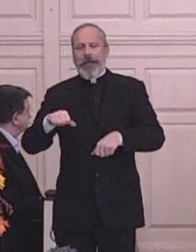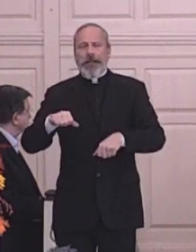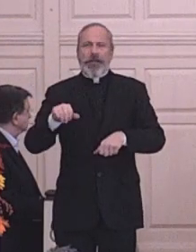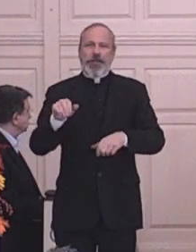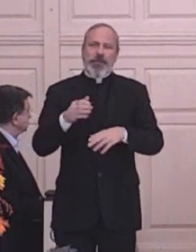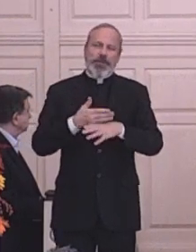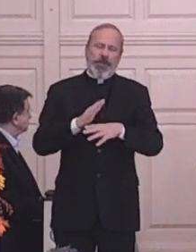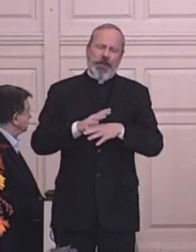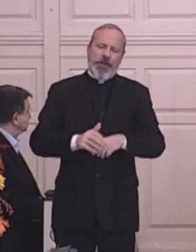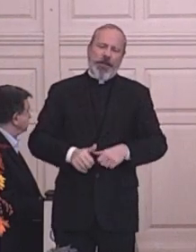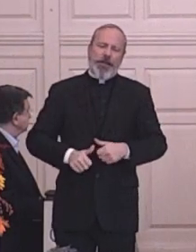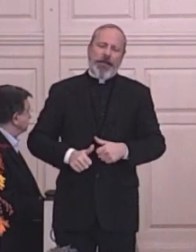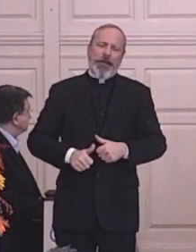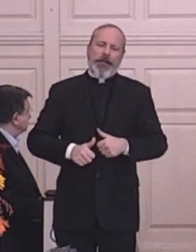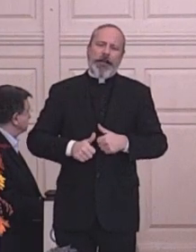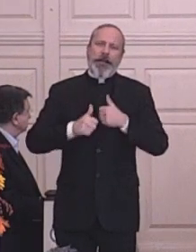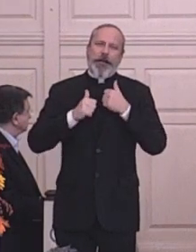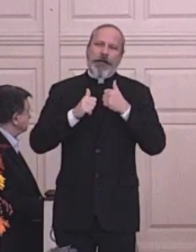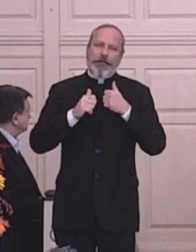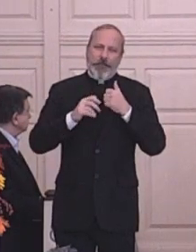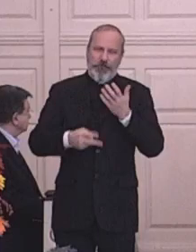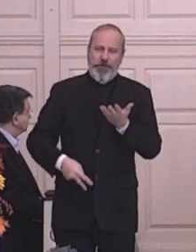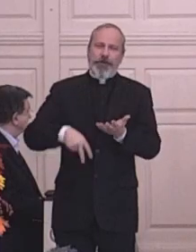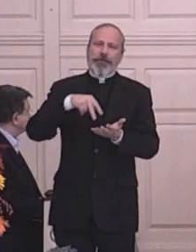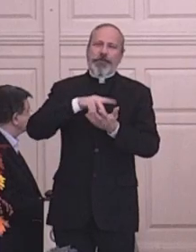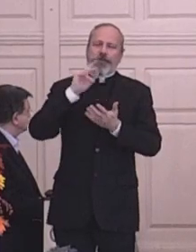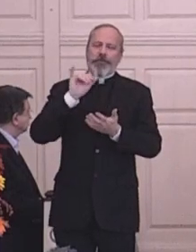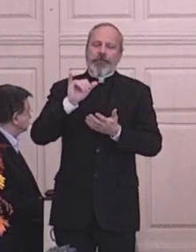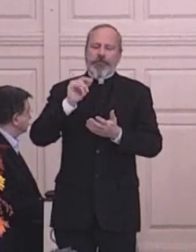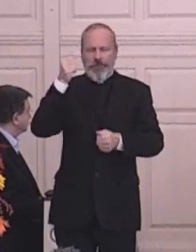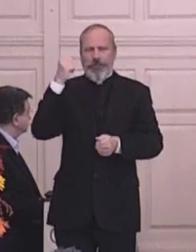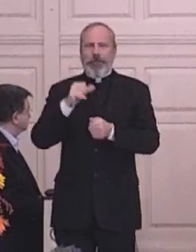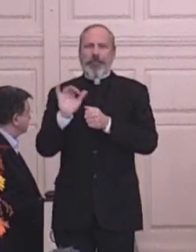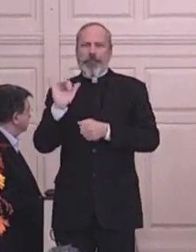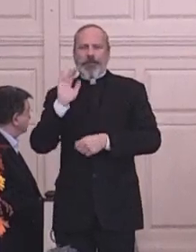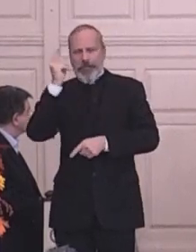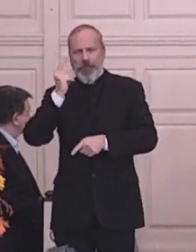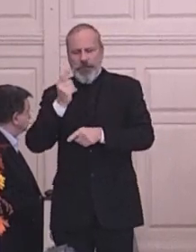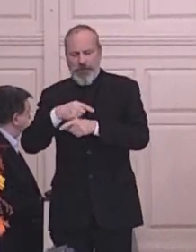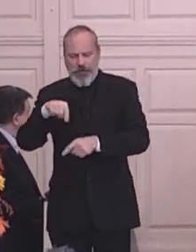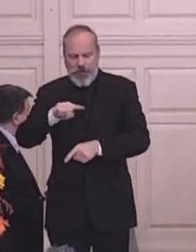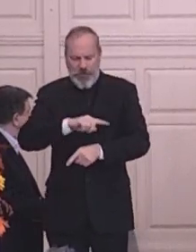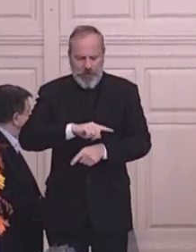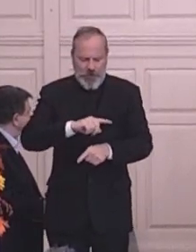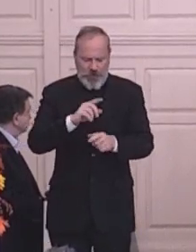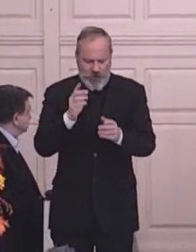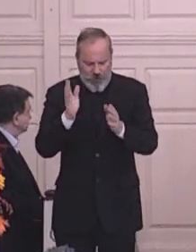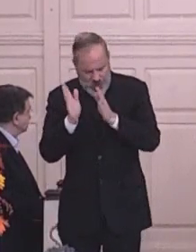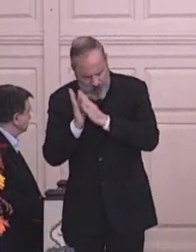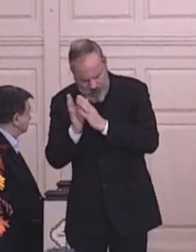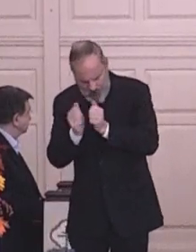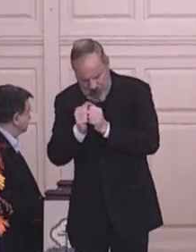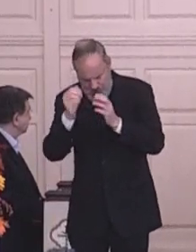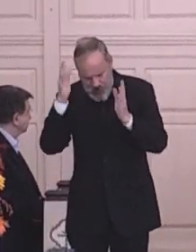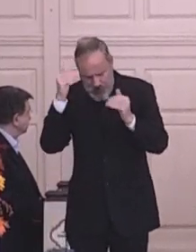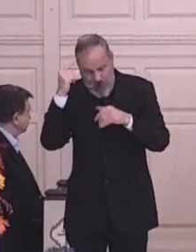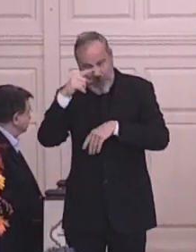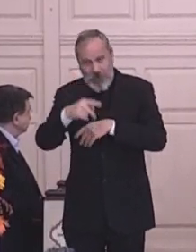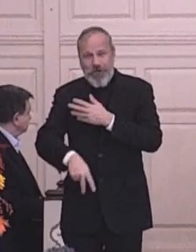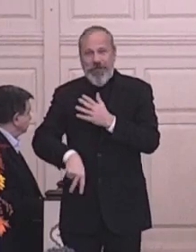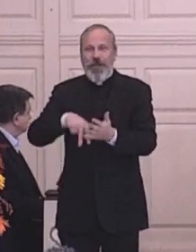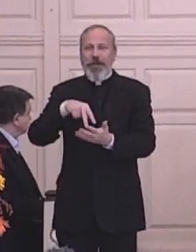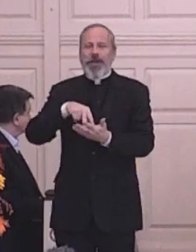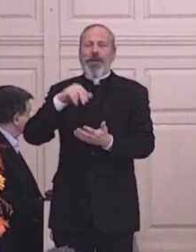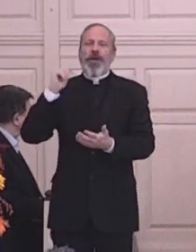his resurrection. Remember also our brothers and sisters who have fallen asleep in the hope